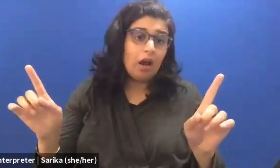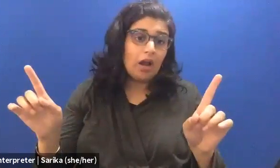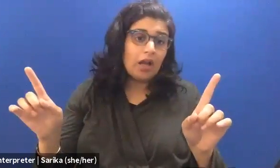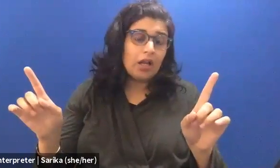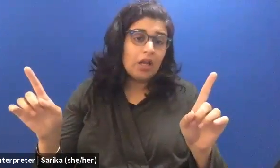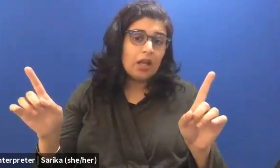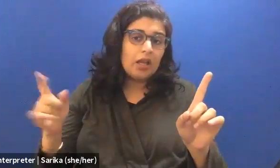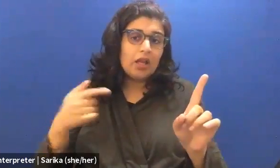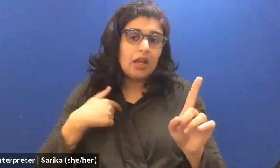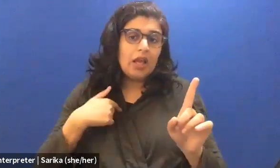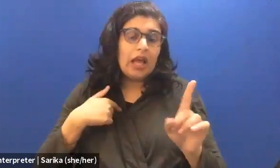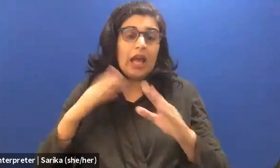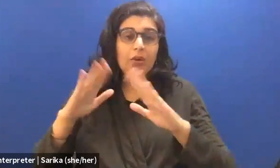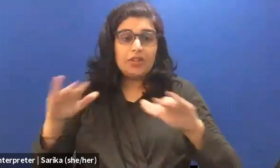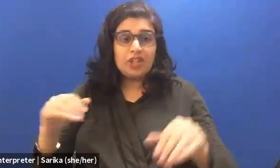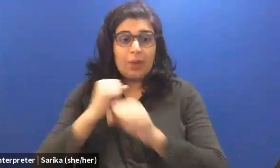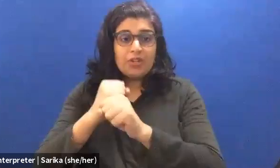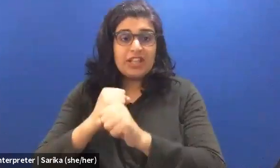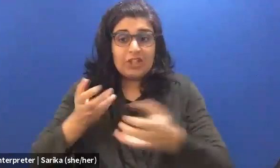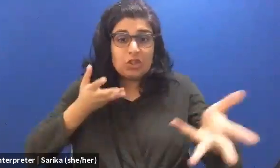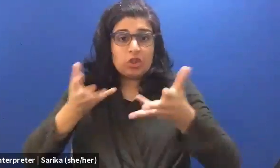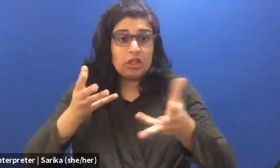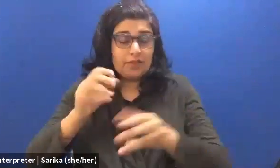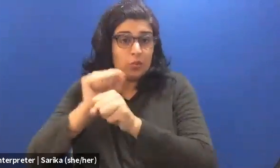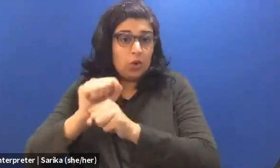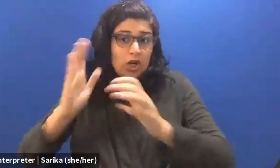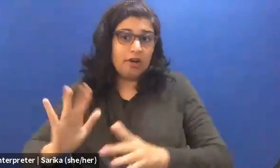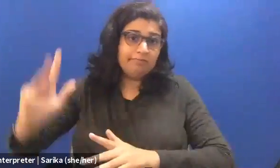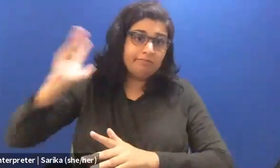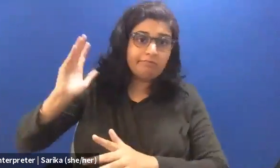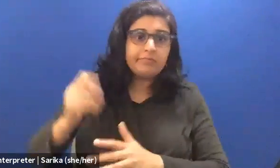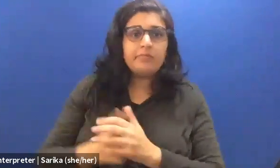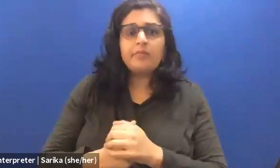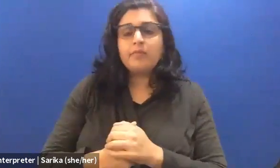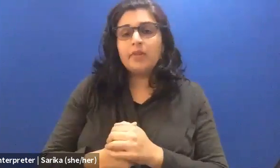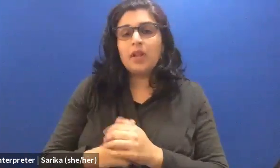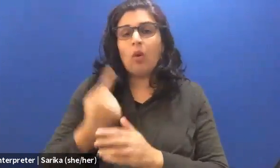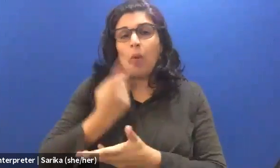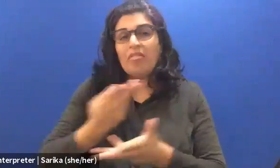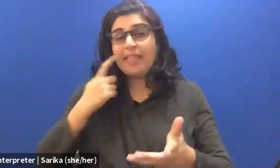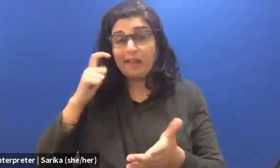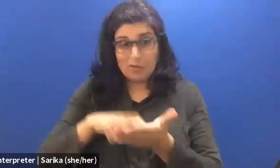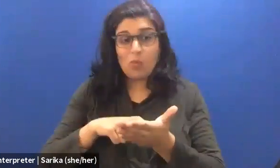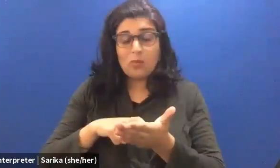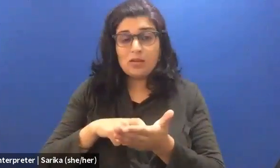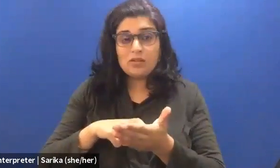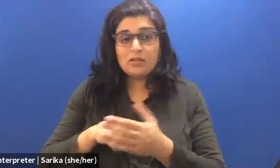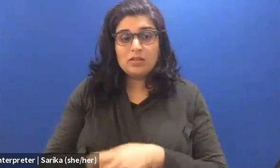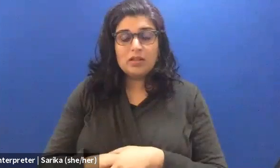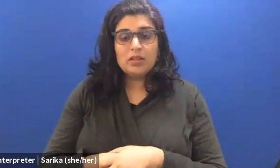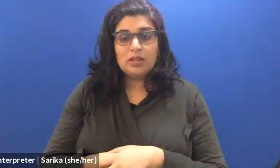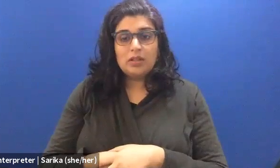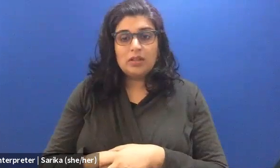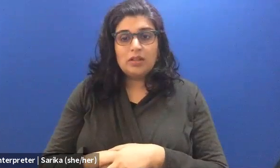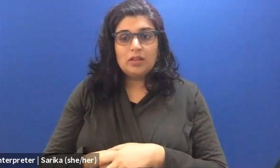I was a child protection service worker at one time. And one of the things that I had noticed was,